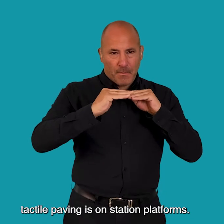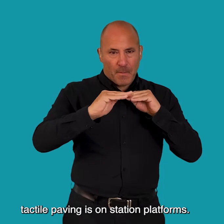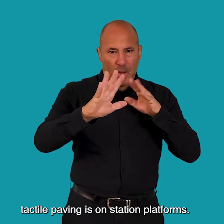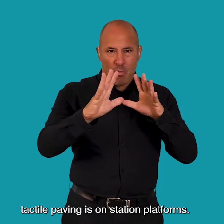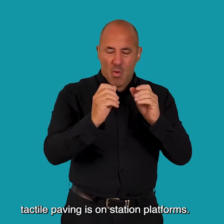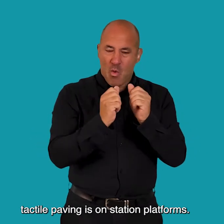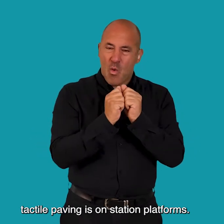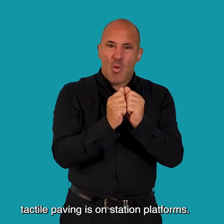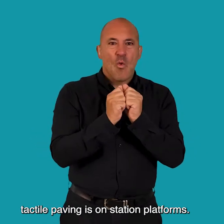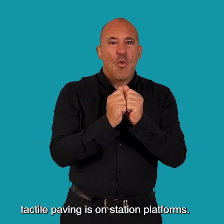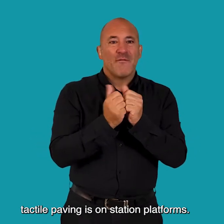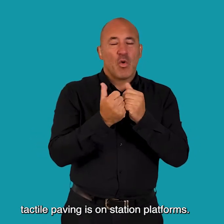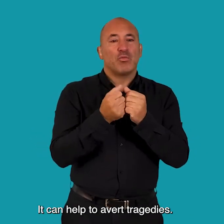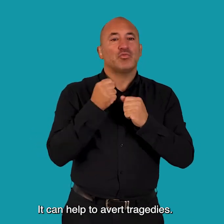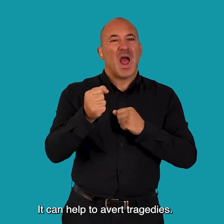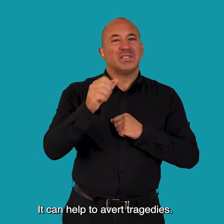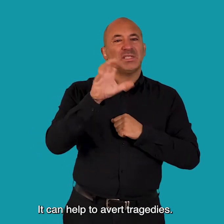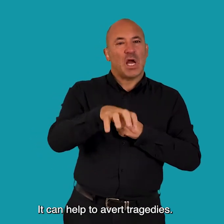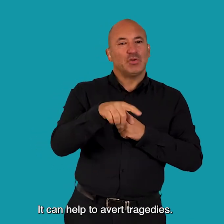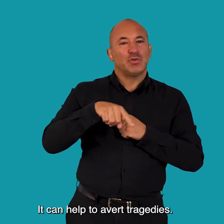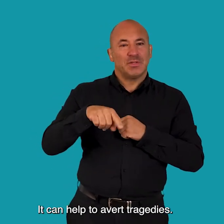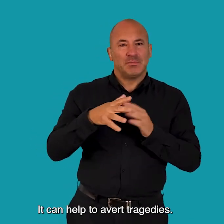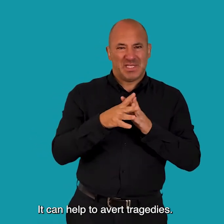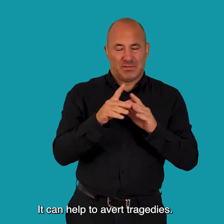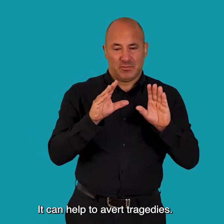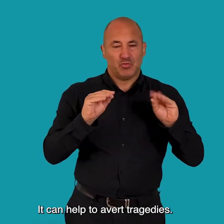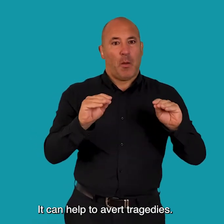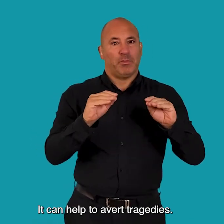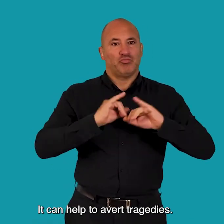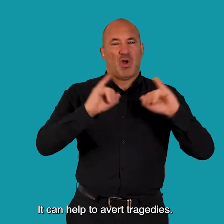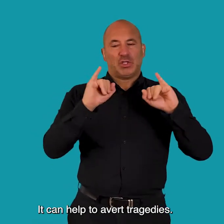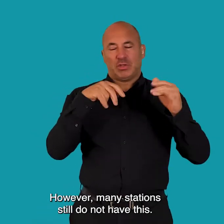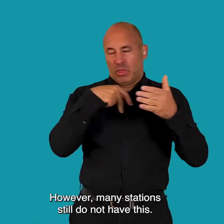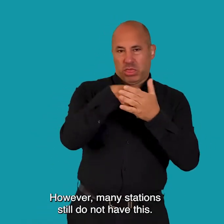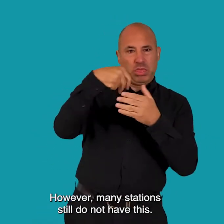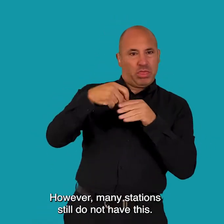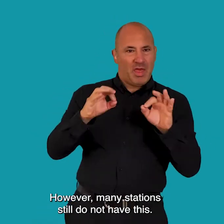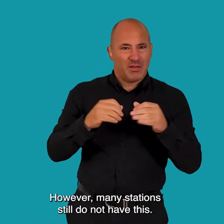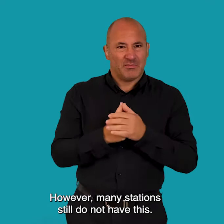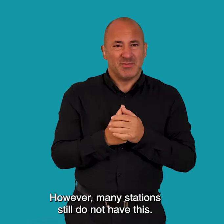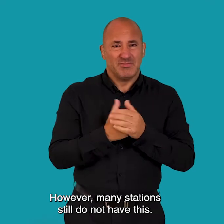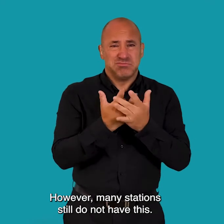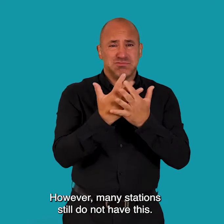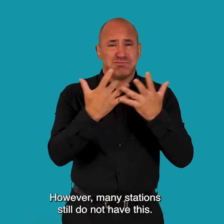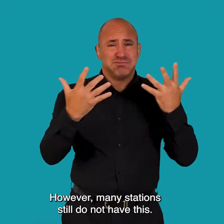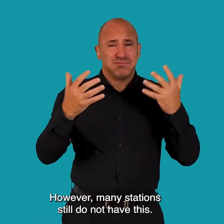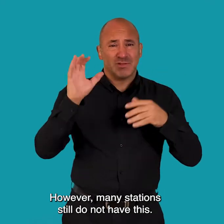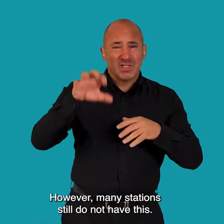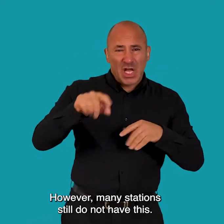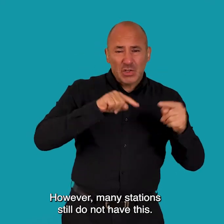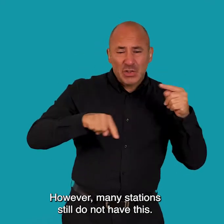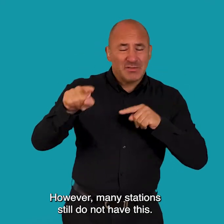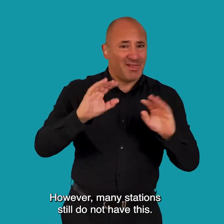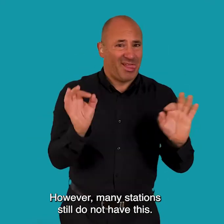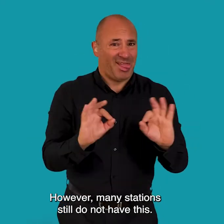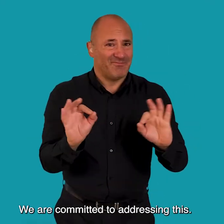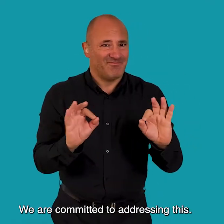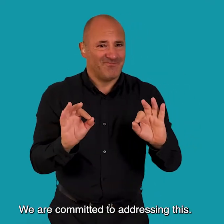station platforms. It can help to avert tragedies. However, many stations still do not have this. We are